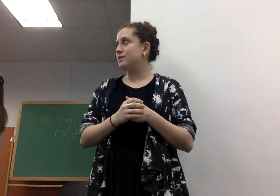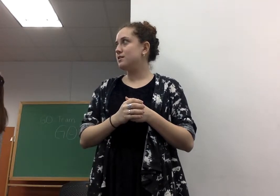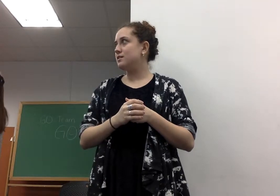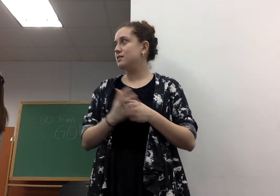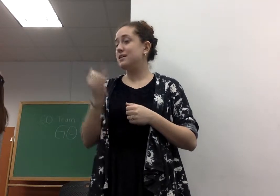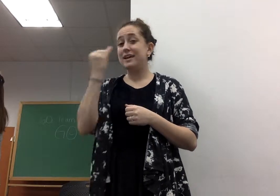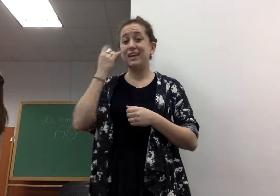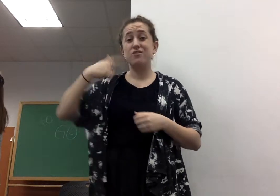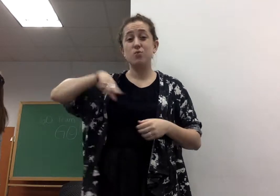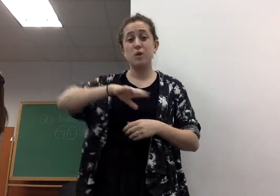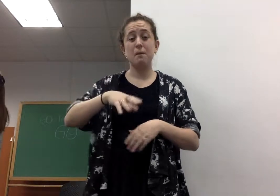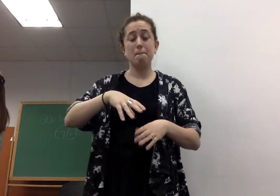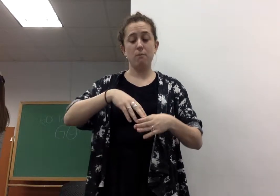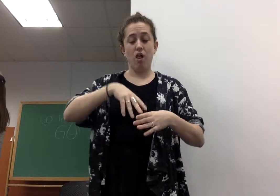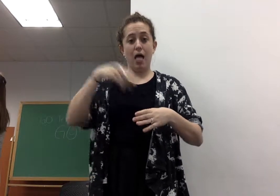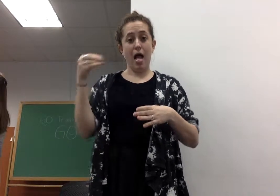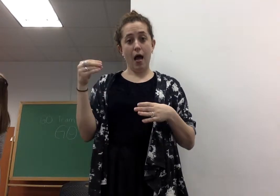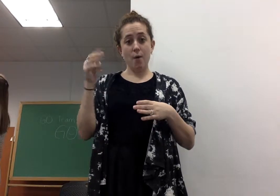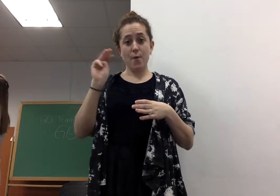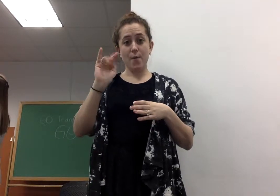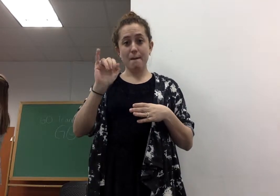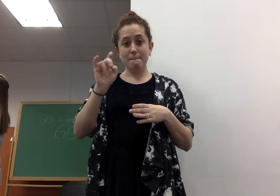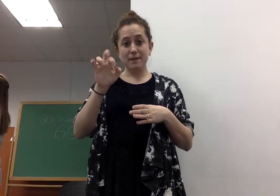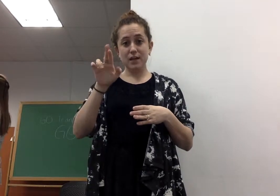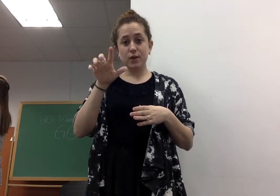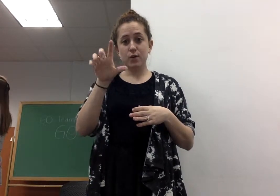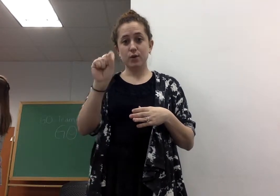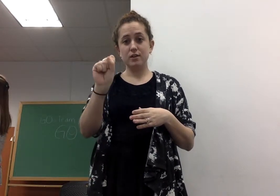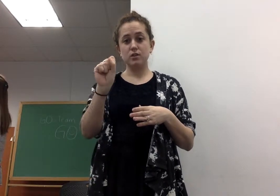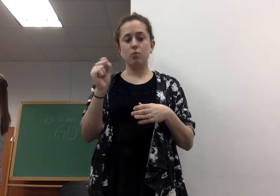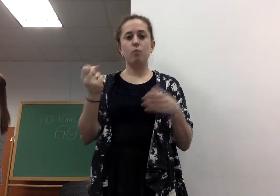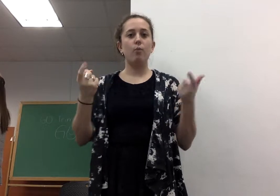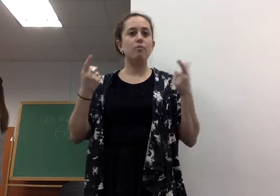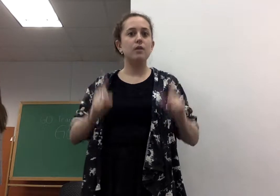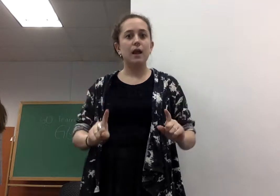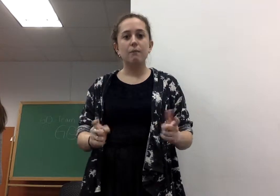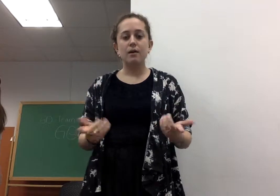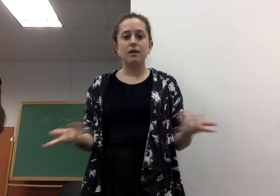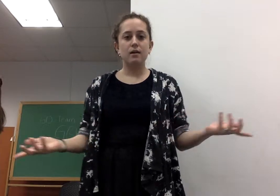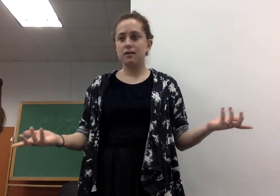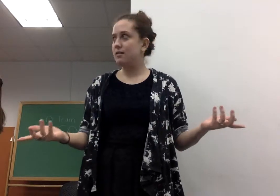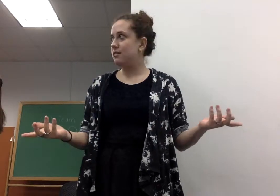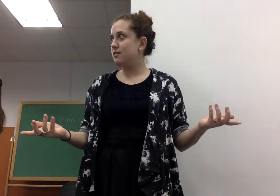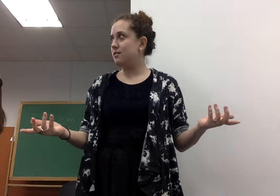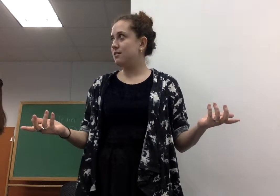minerals out of the bone, what could we do with the bone? If it isn't brittle or hard, what could we do?